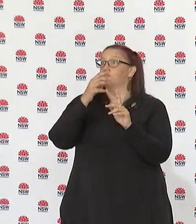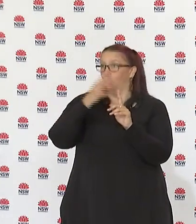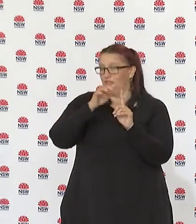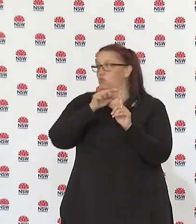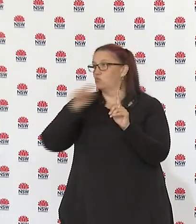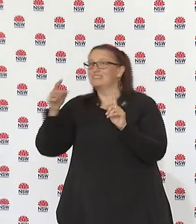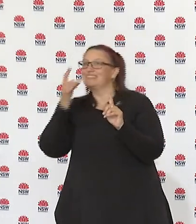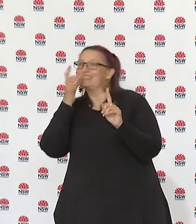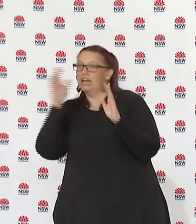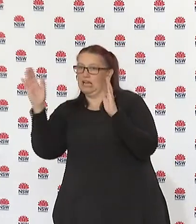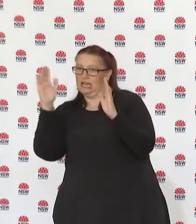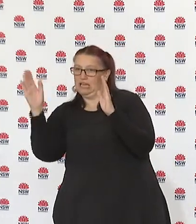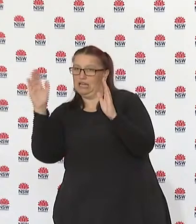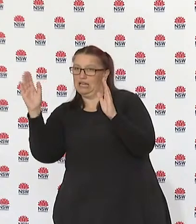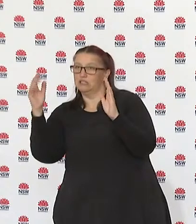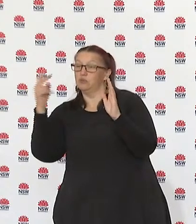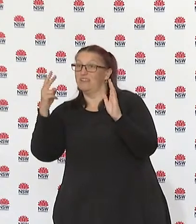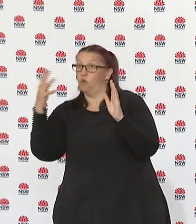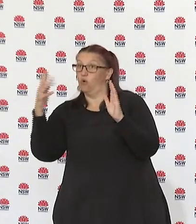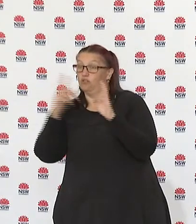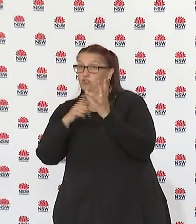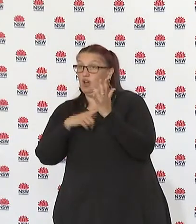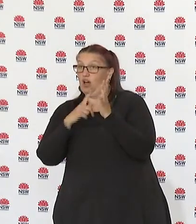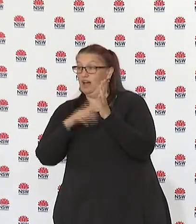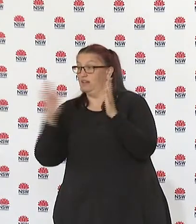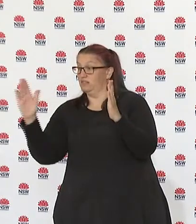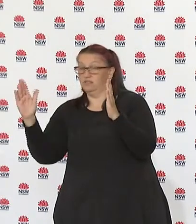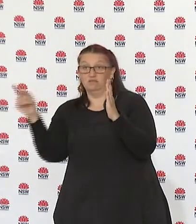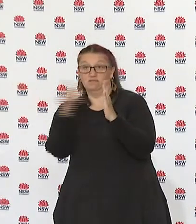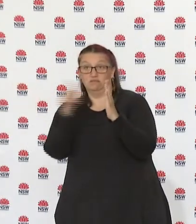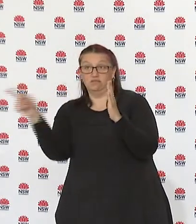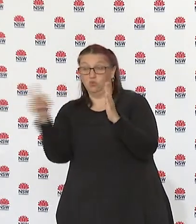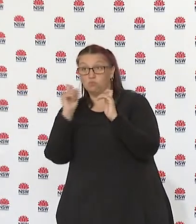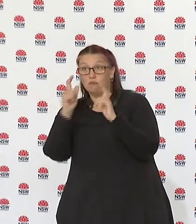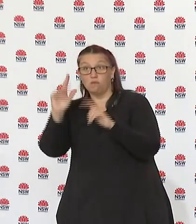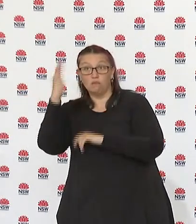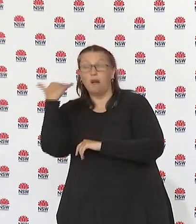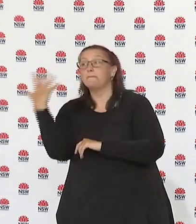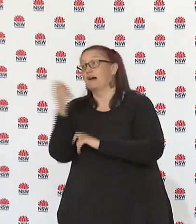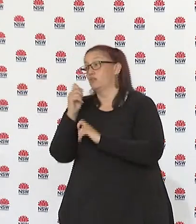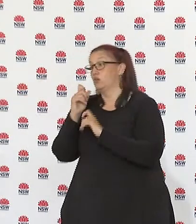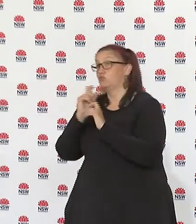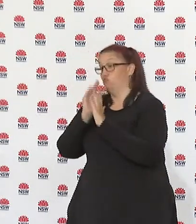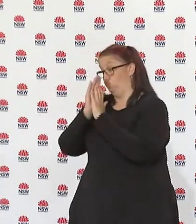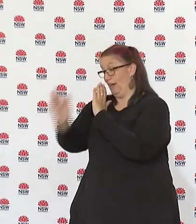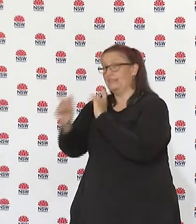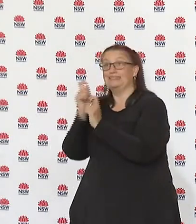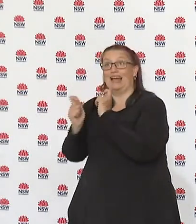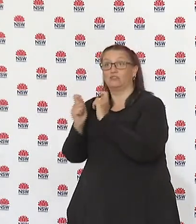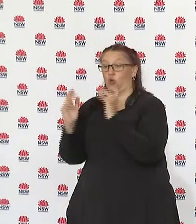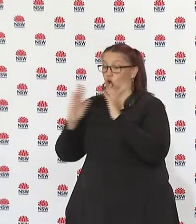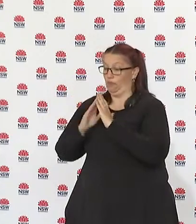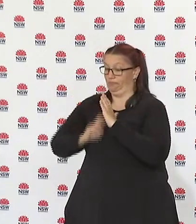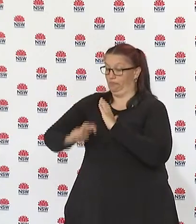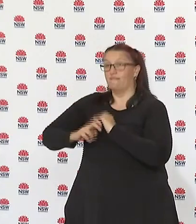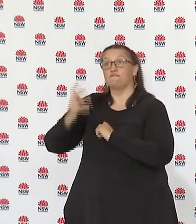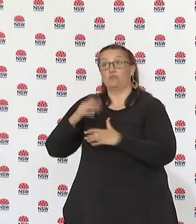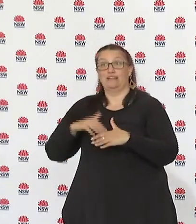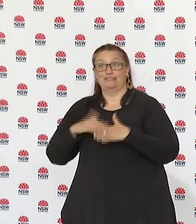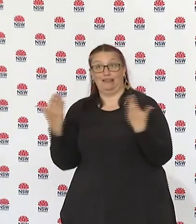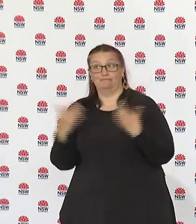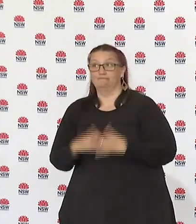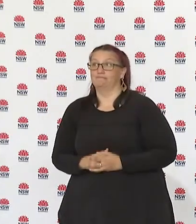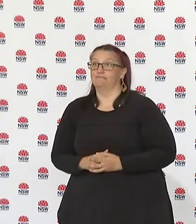contacts, must get tested and isolate for 14 days since they were there. In terms of Western Sydney,